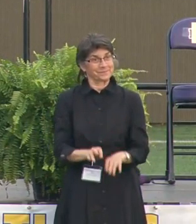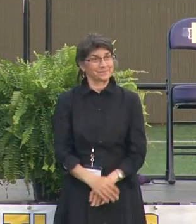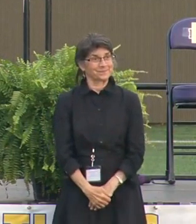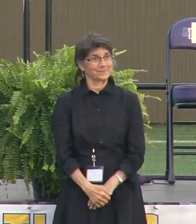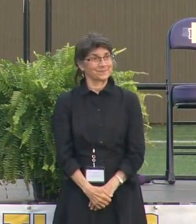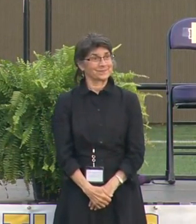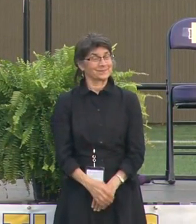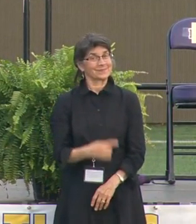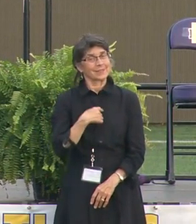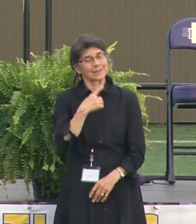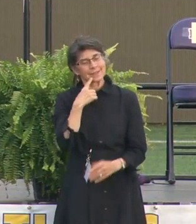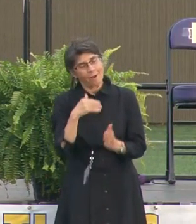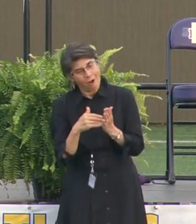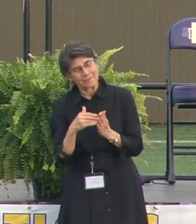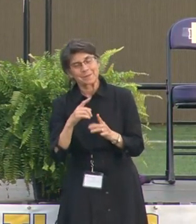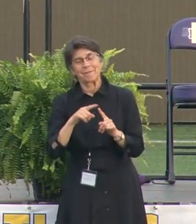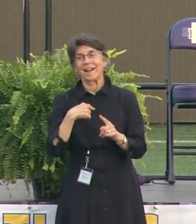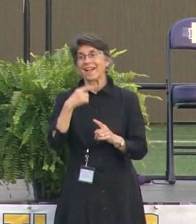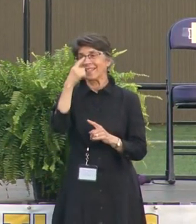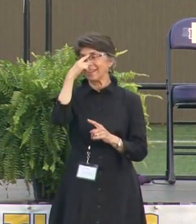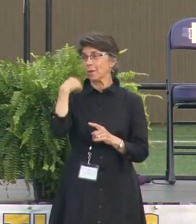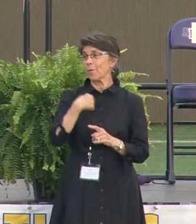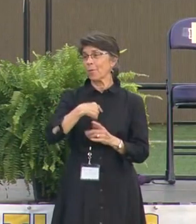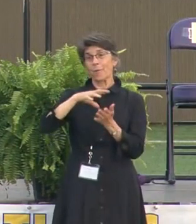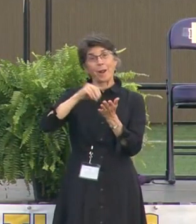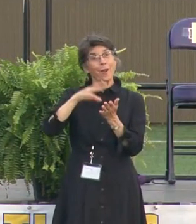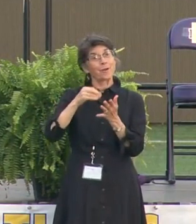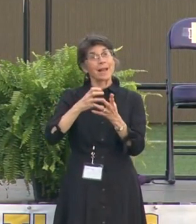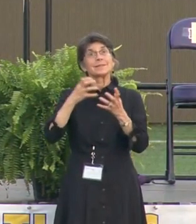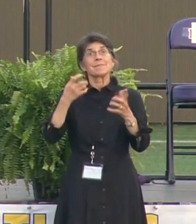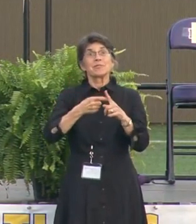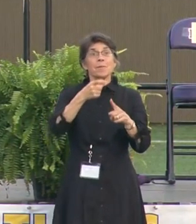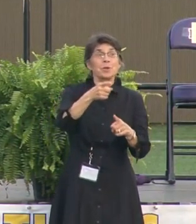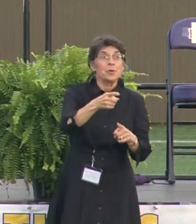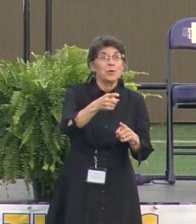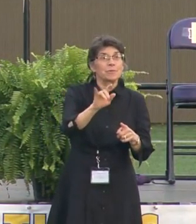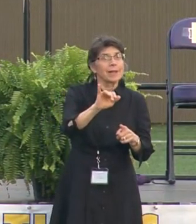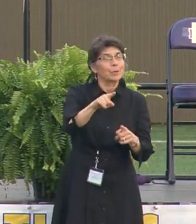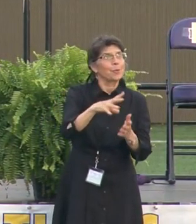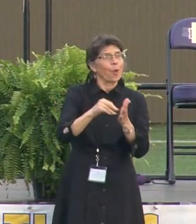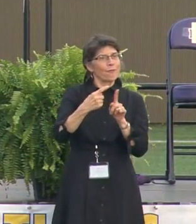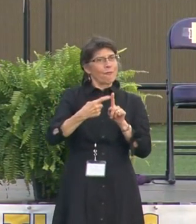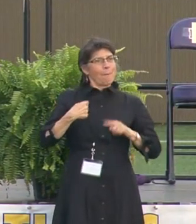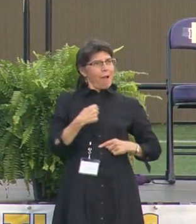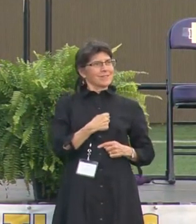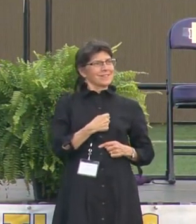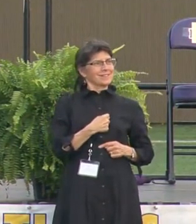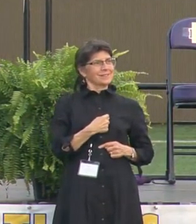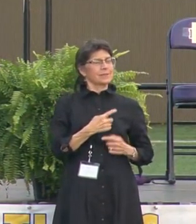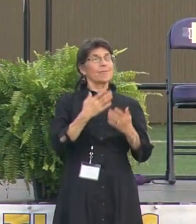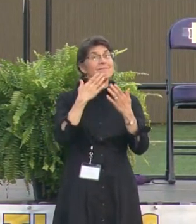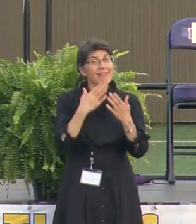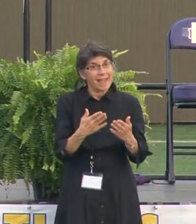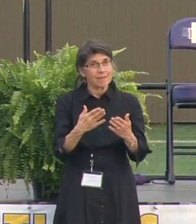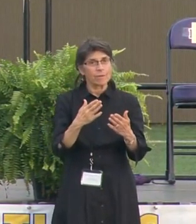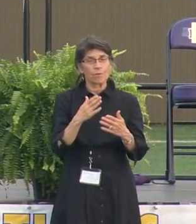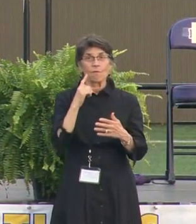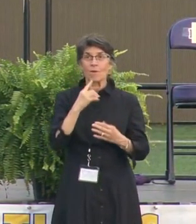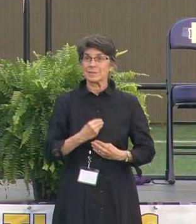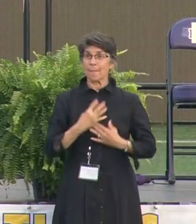And I say this often, but I think that we learn as much from you as you do from us. So I want to thank you all for inspiring